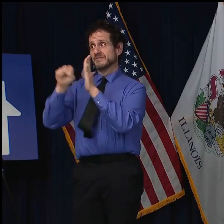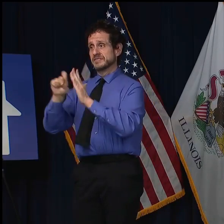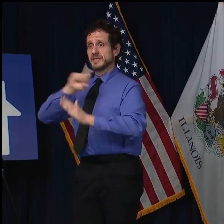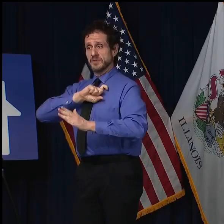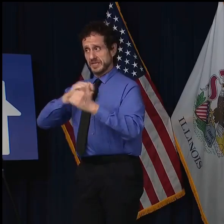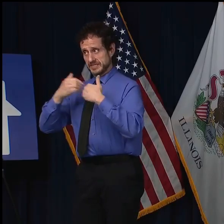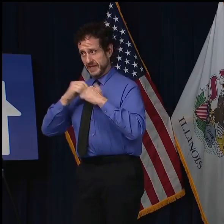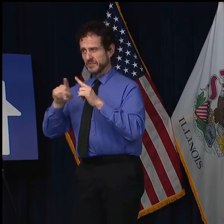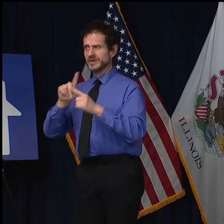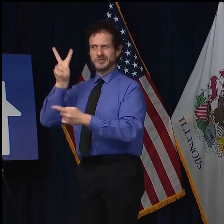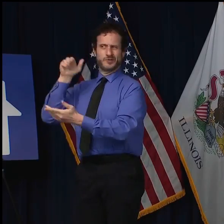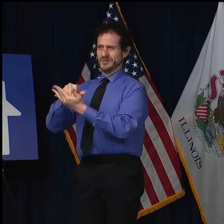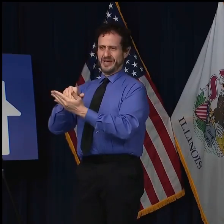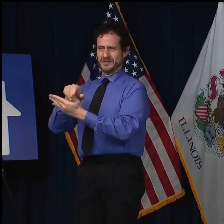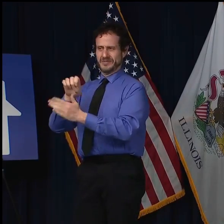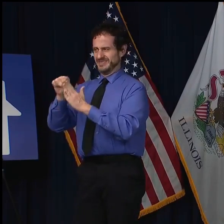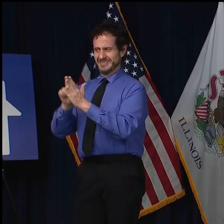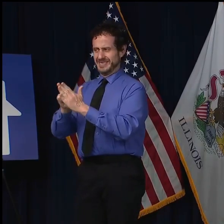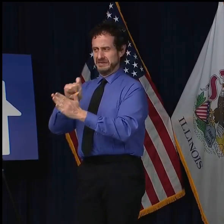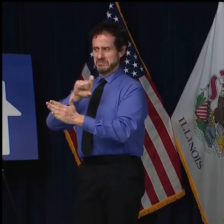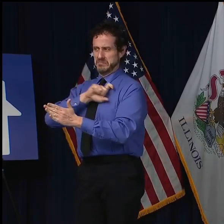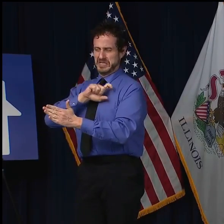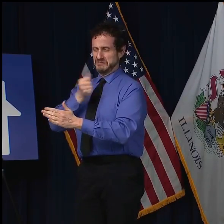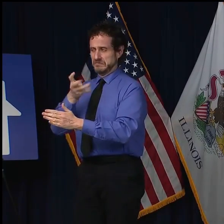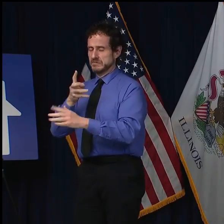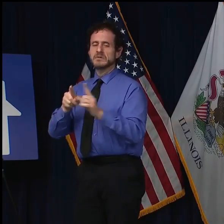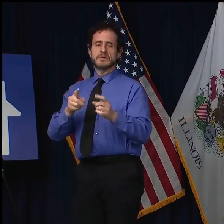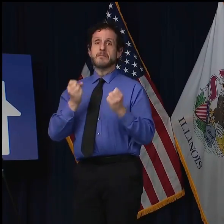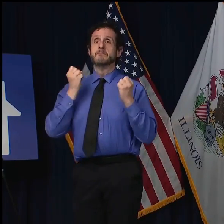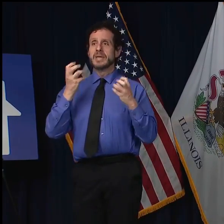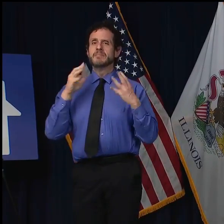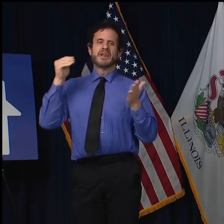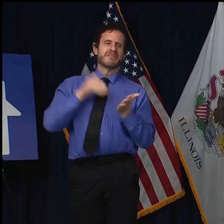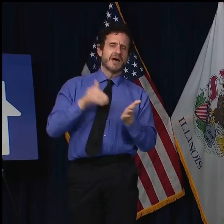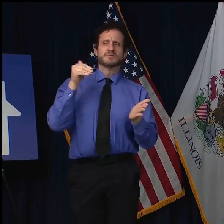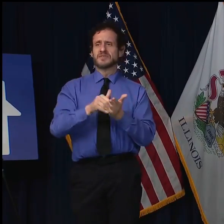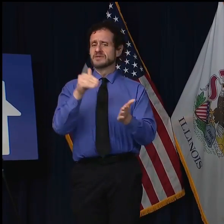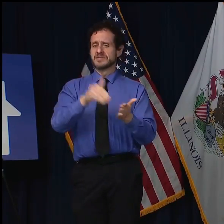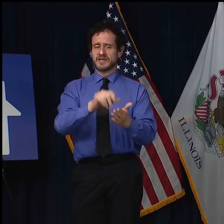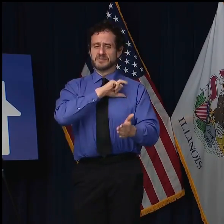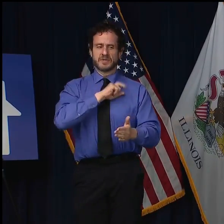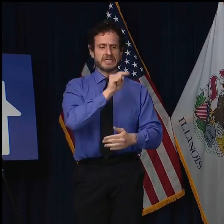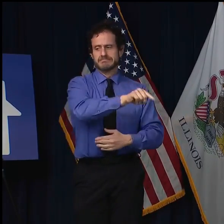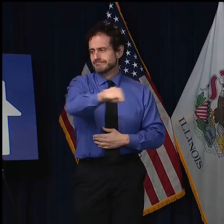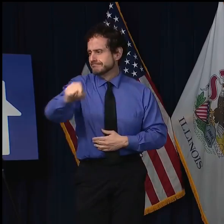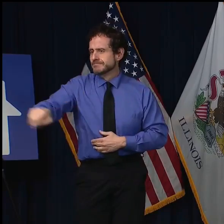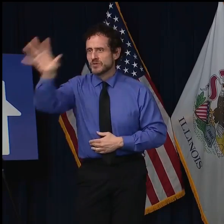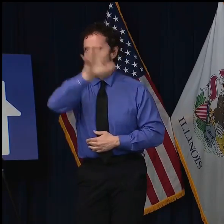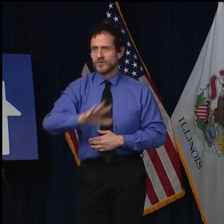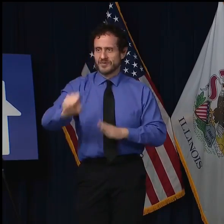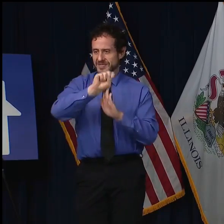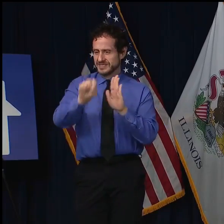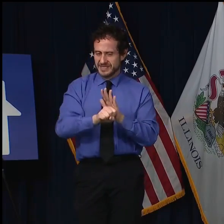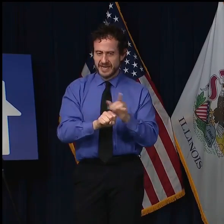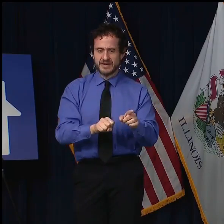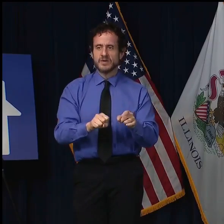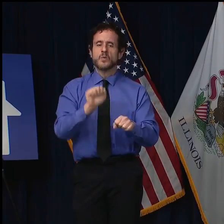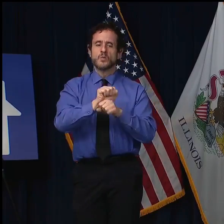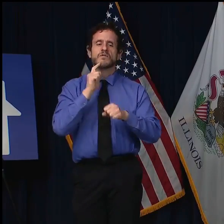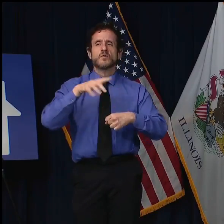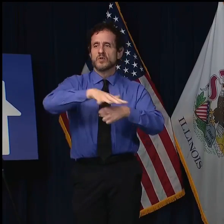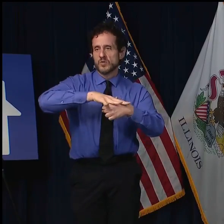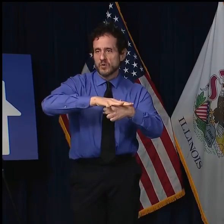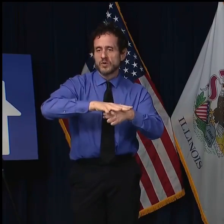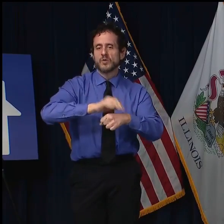are 2,000 state police, and there are many, many tens of thousands of police officers all across the state that work for